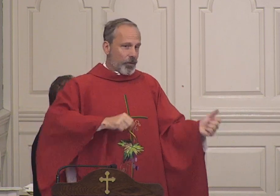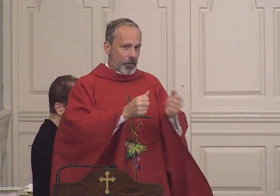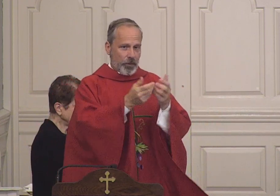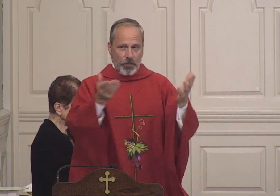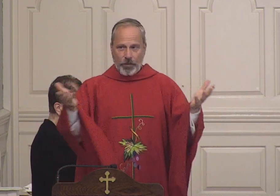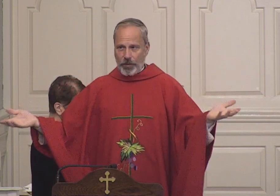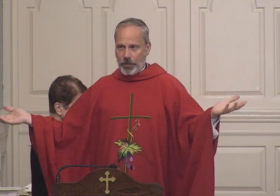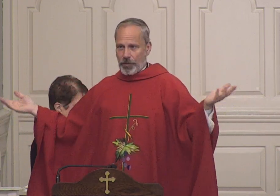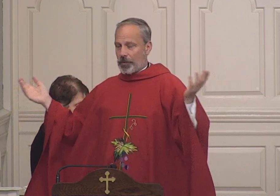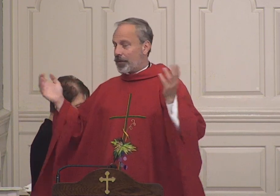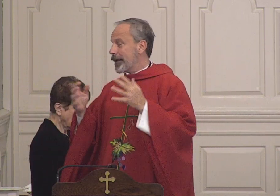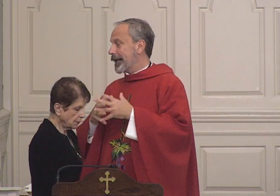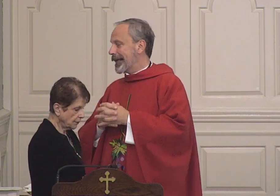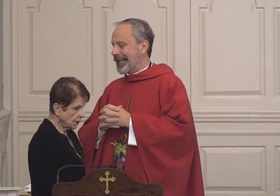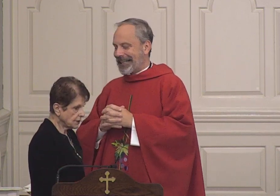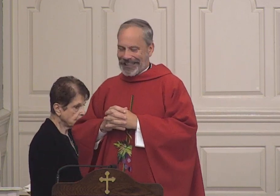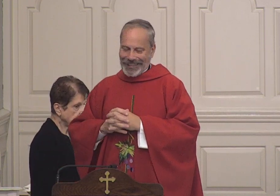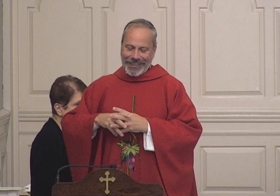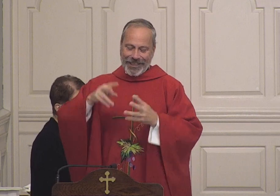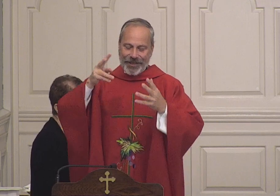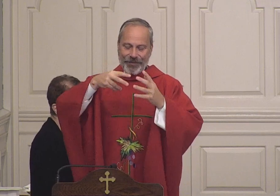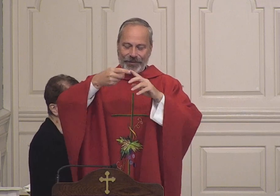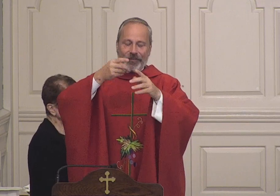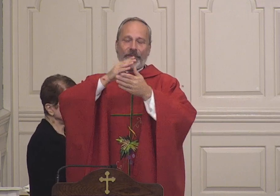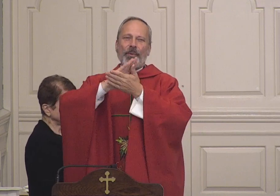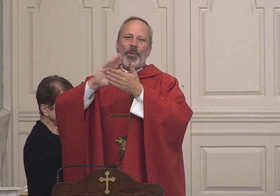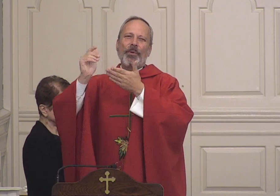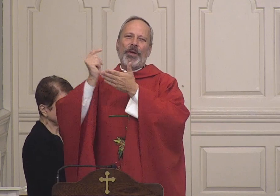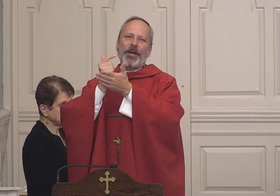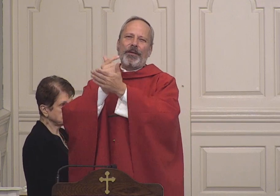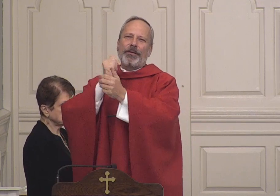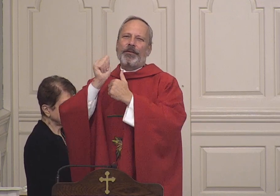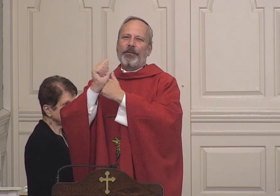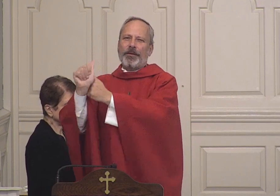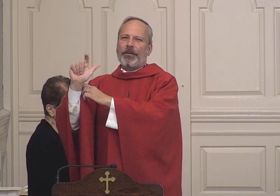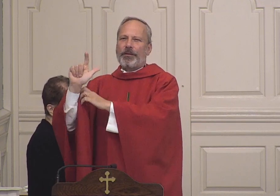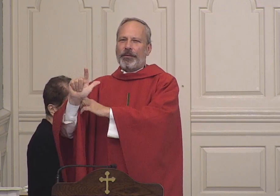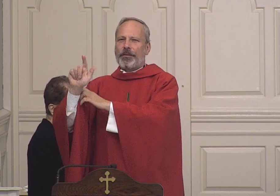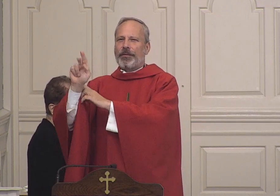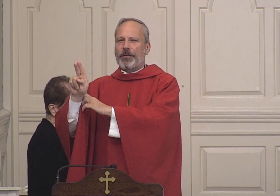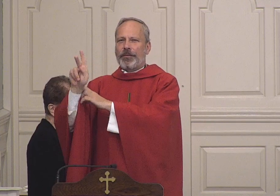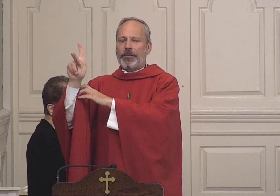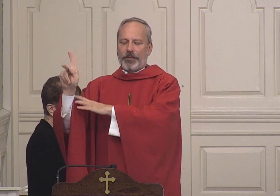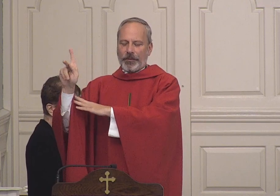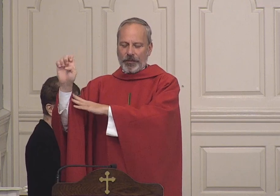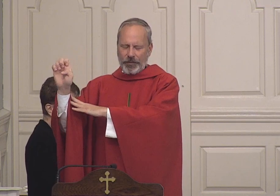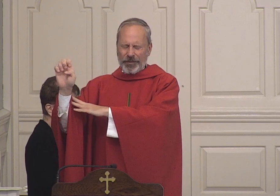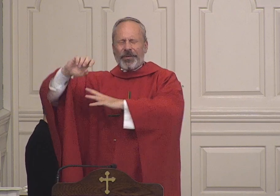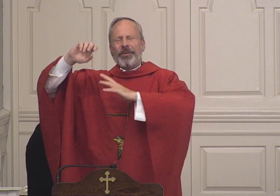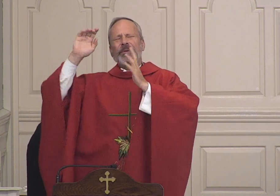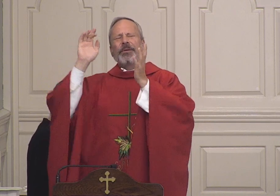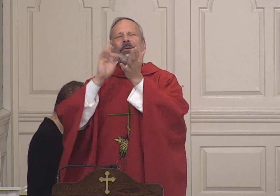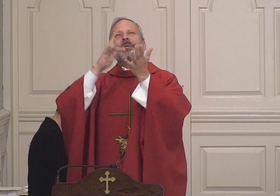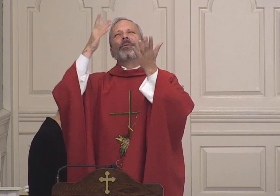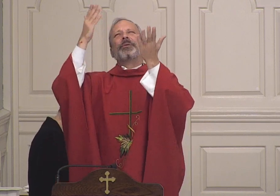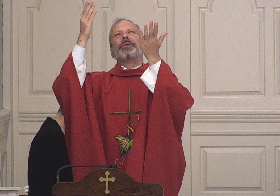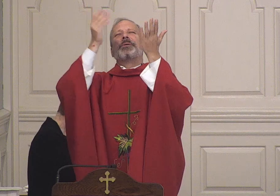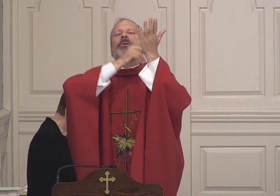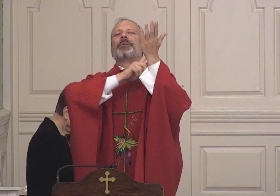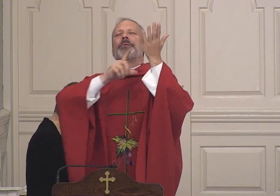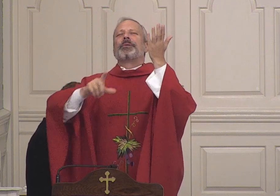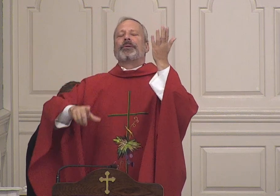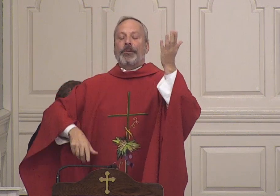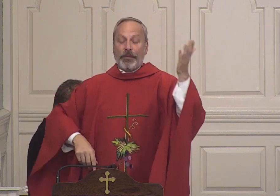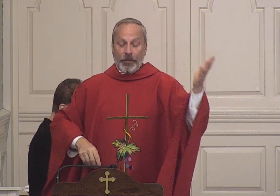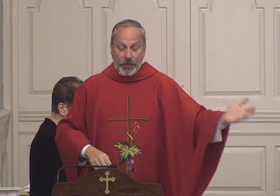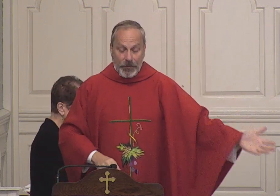The Lord be with you. A reading from the Holy Gospel according to Luke. Glory to